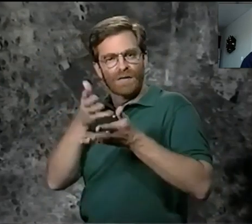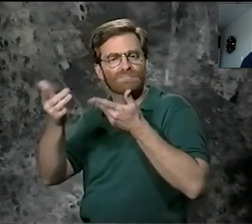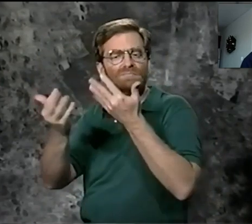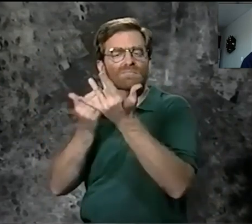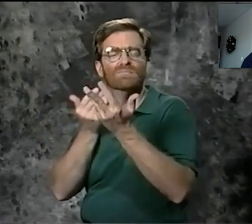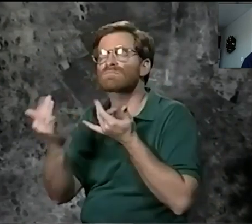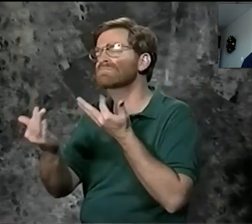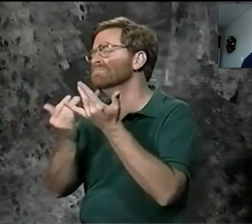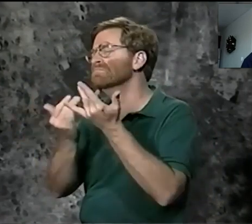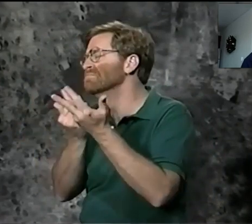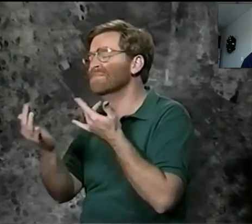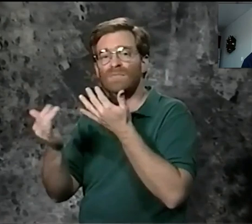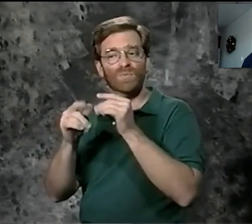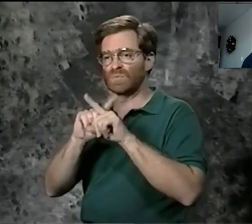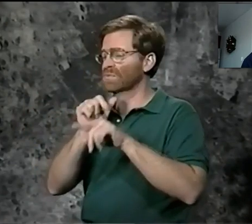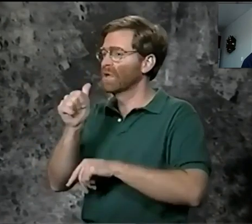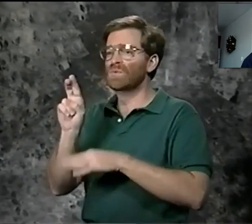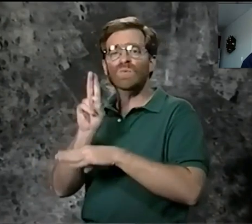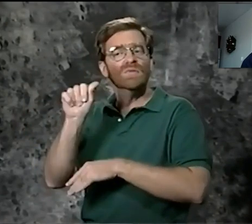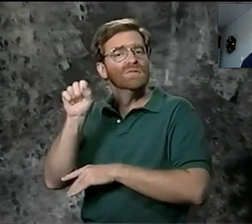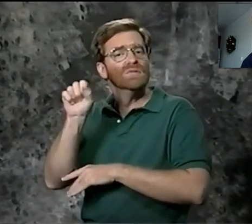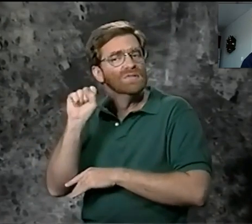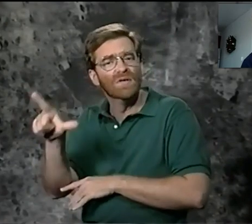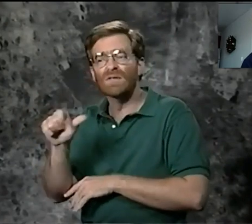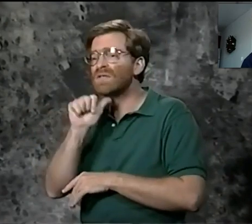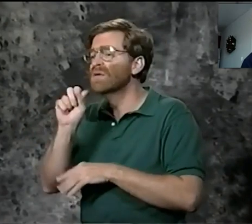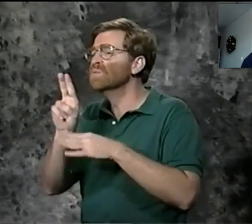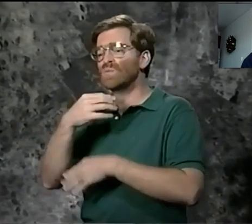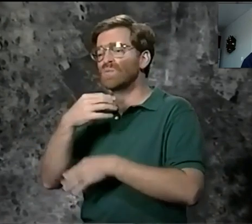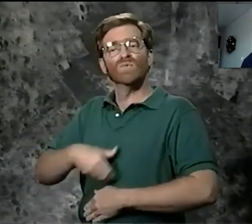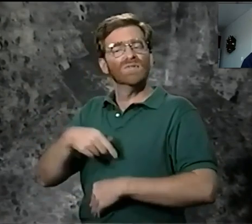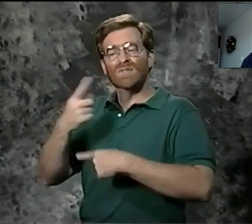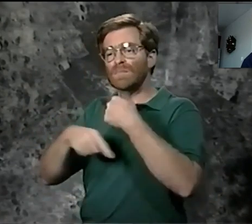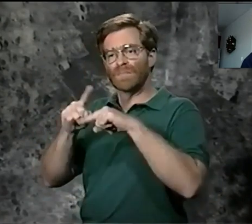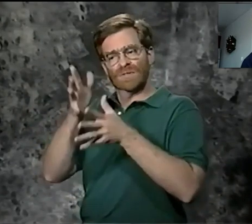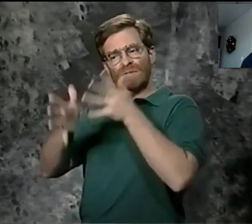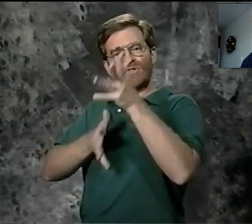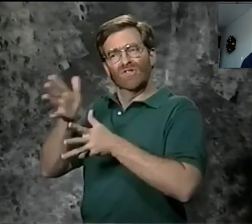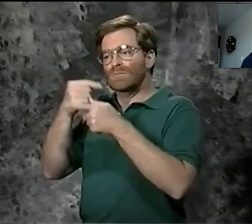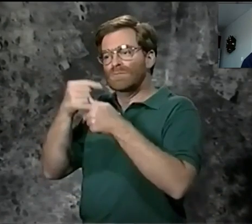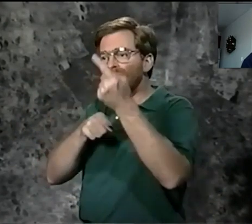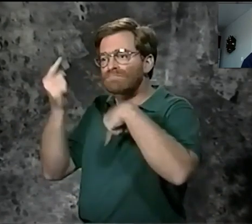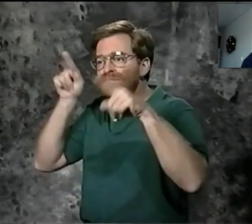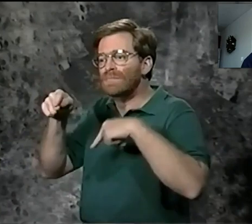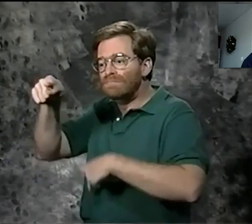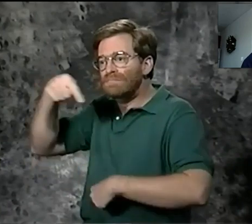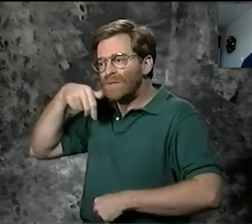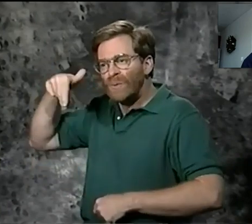And they said that they asked if they were in America, and she grew up here,